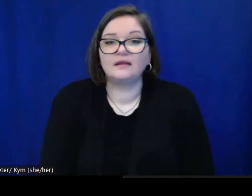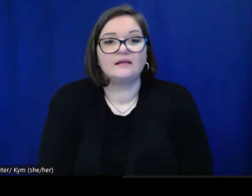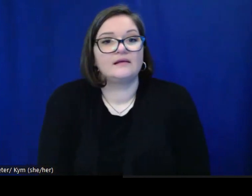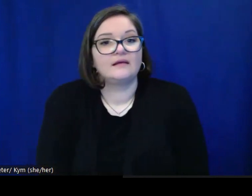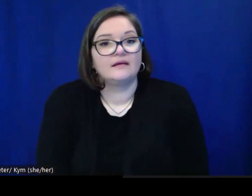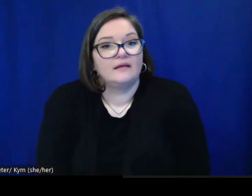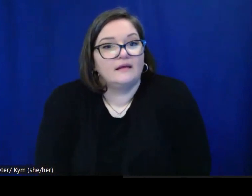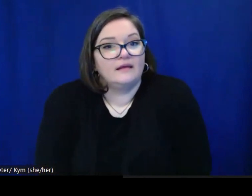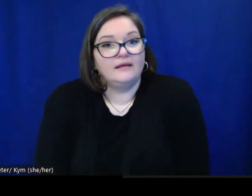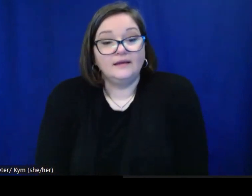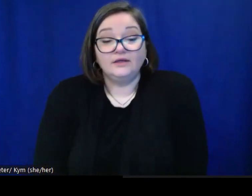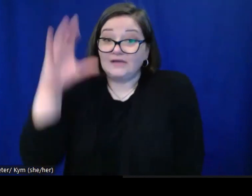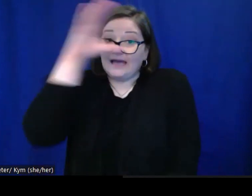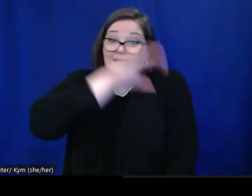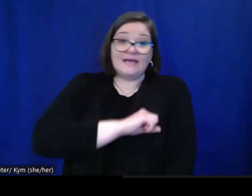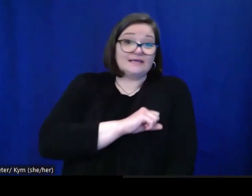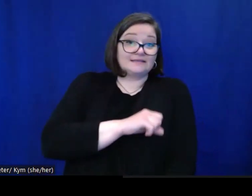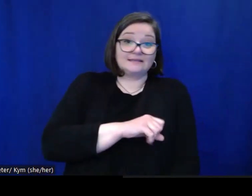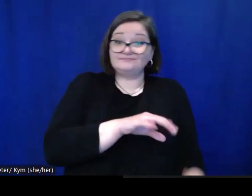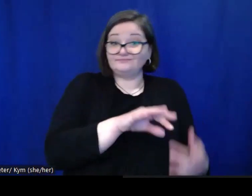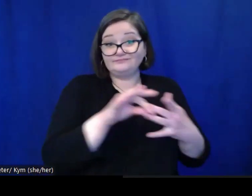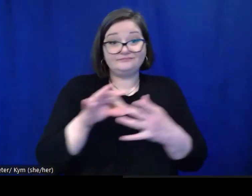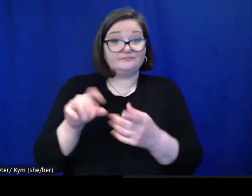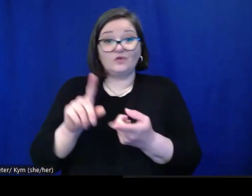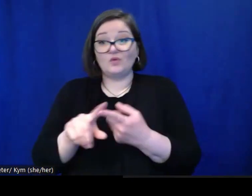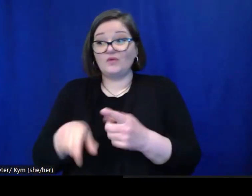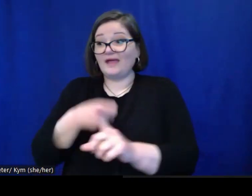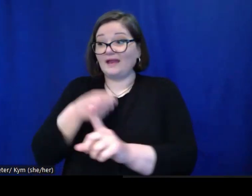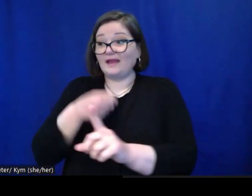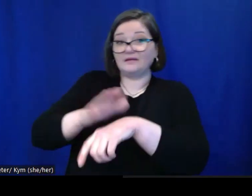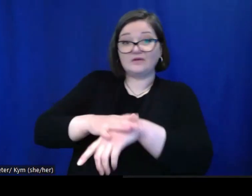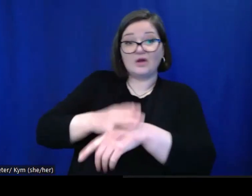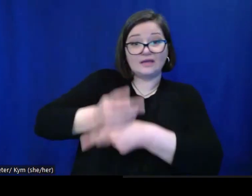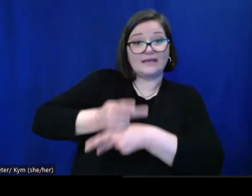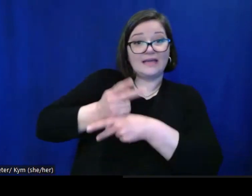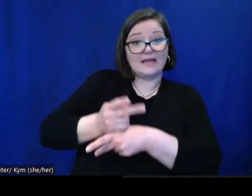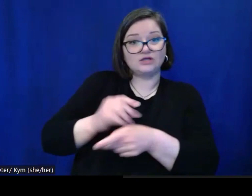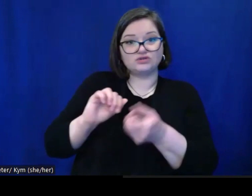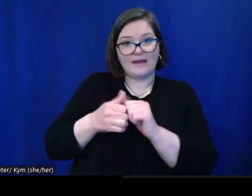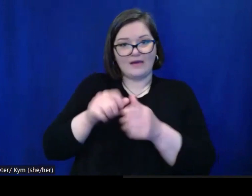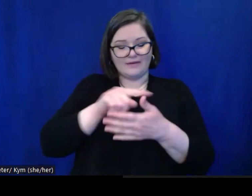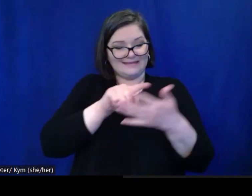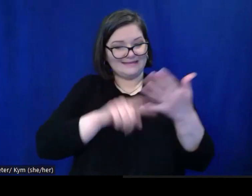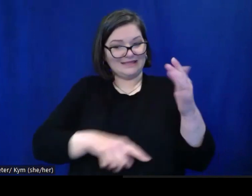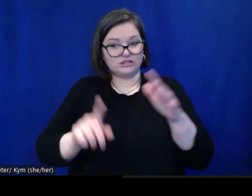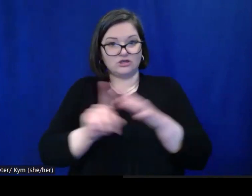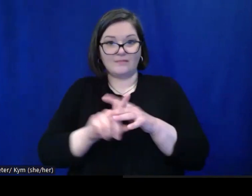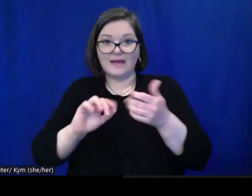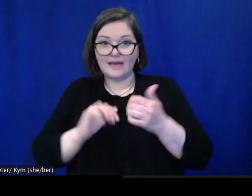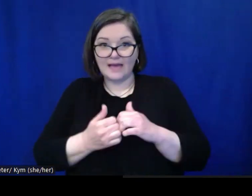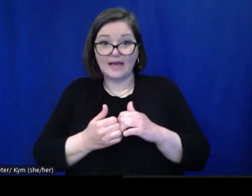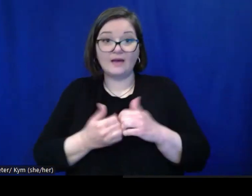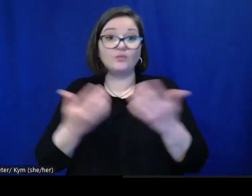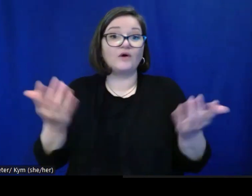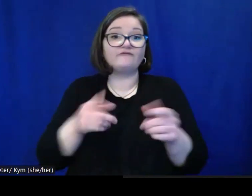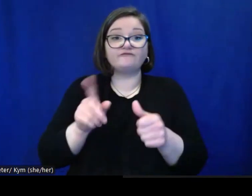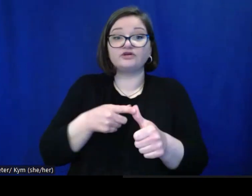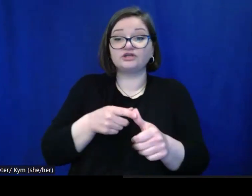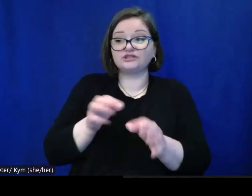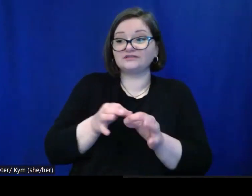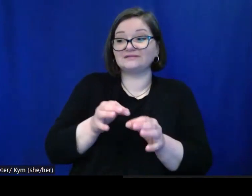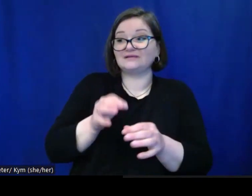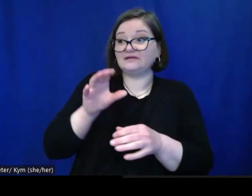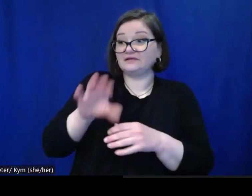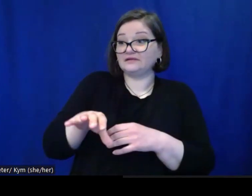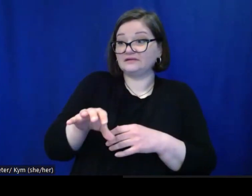And I guess that goes right into the impact on care. How can these things show up? So there is a delay in seeking care, which